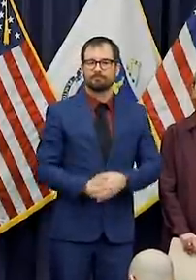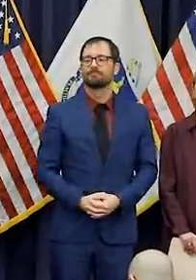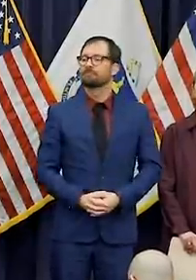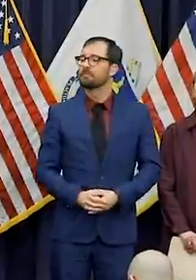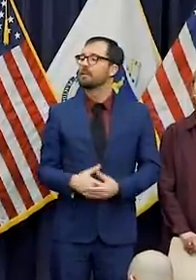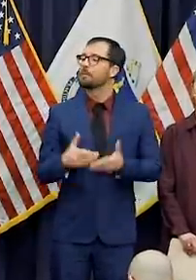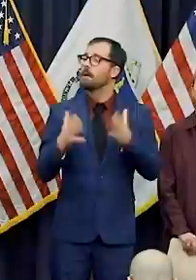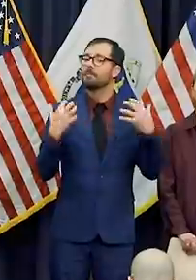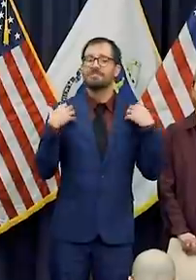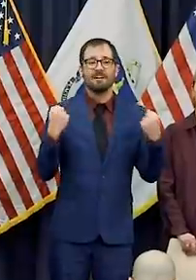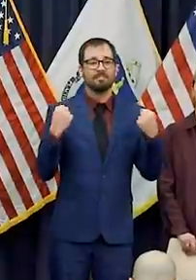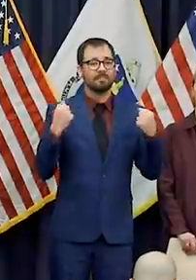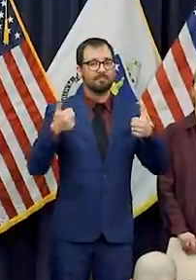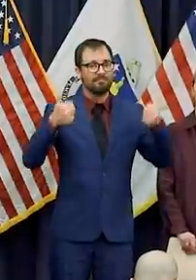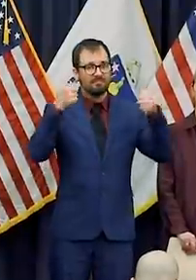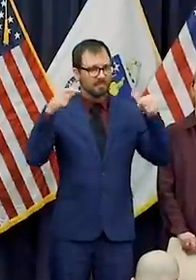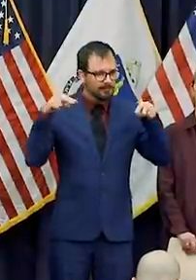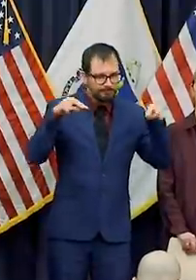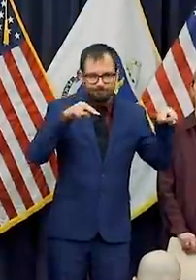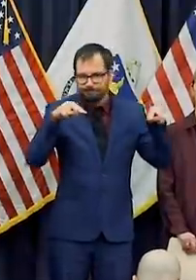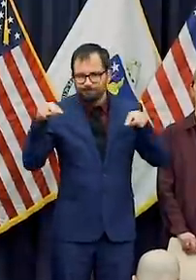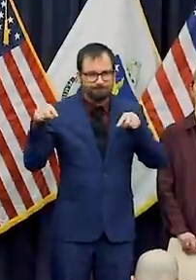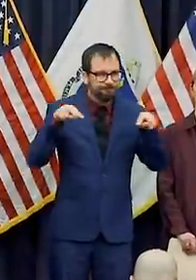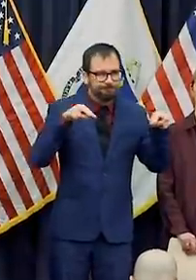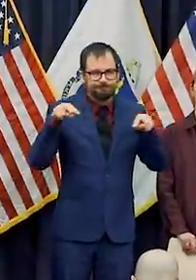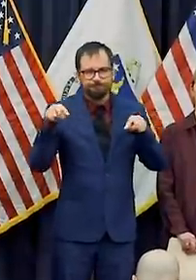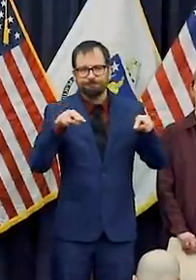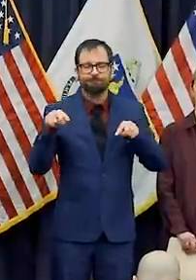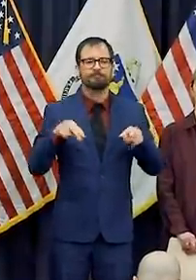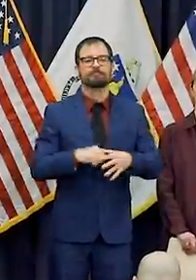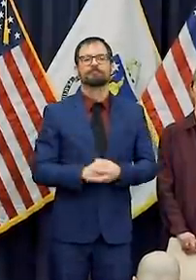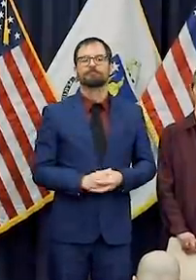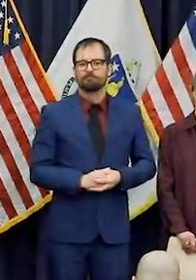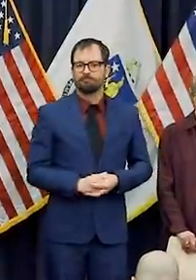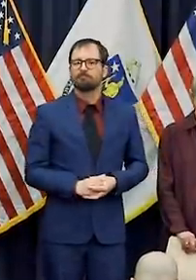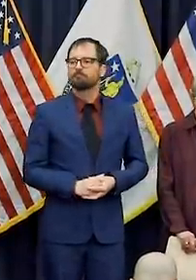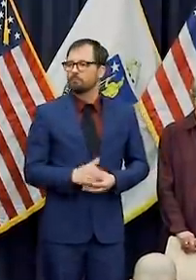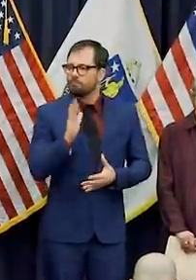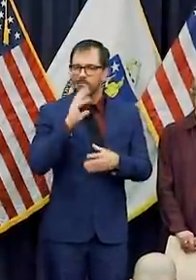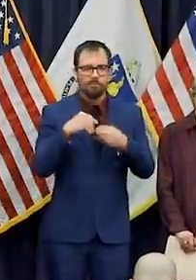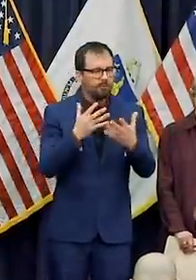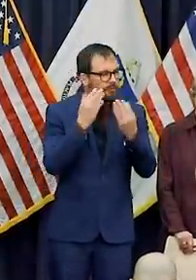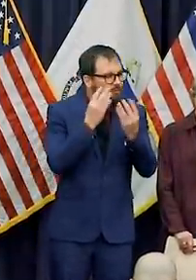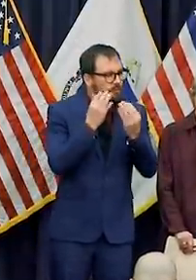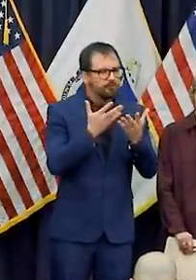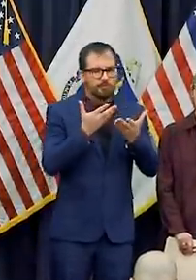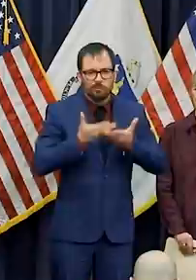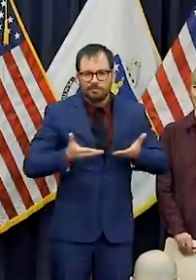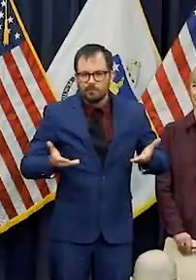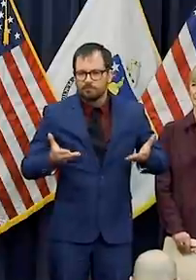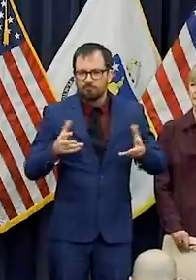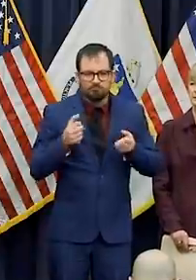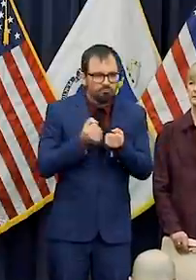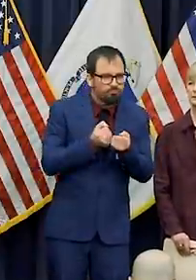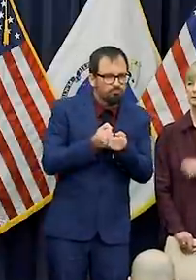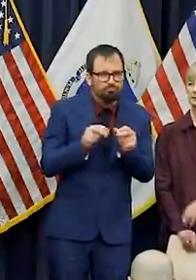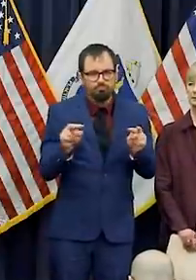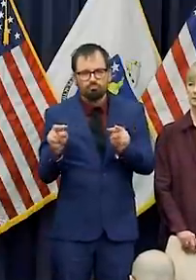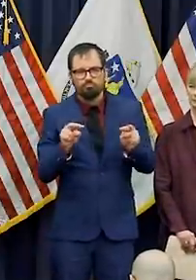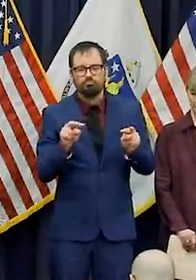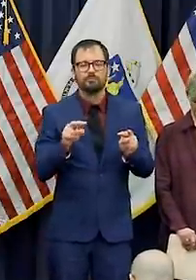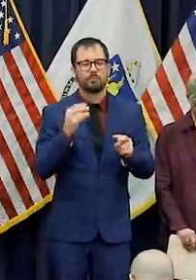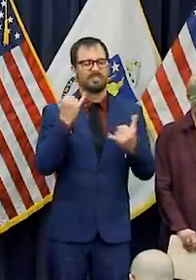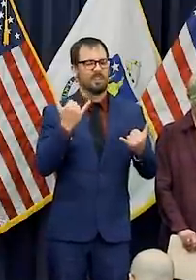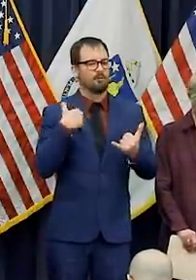resources and support to our residents. I want to take a minute to go over what the science tells us about this disease. For the